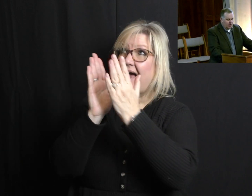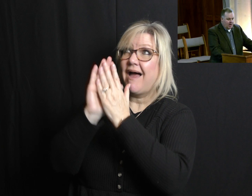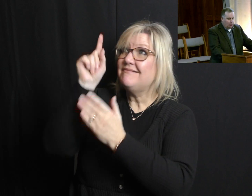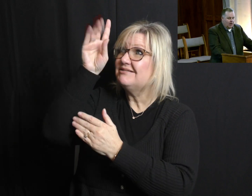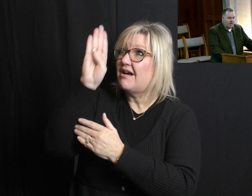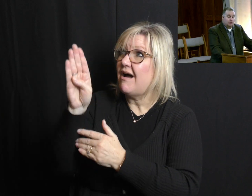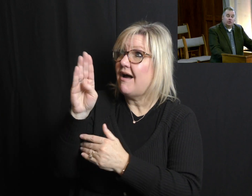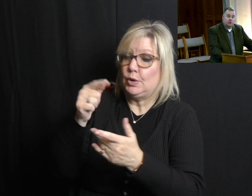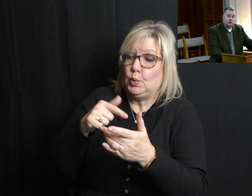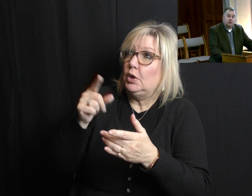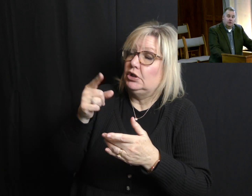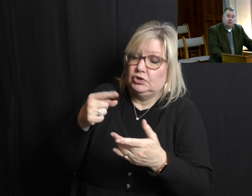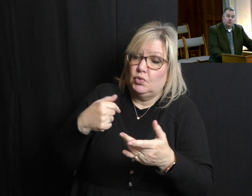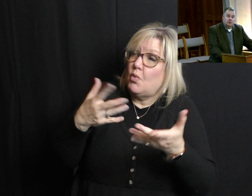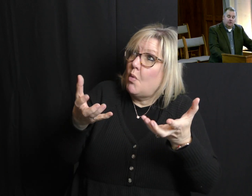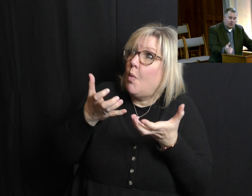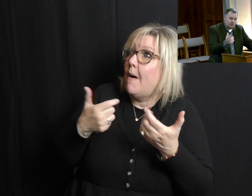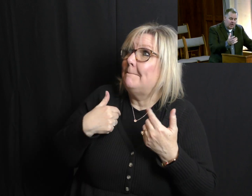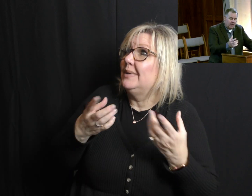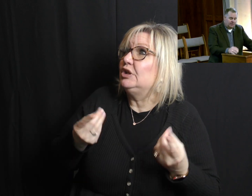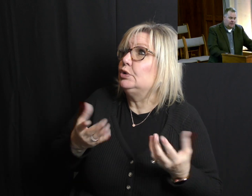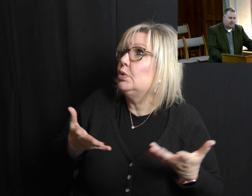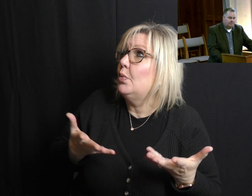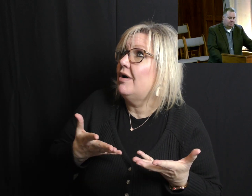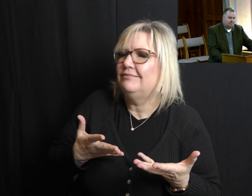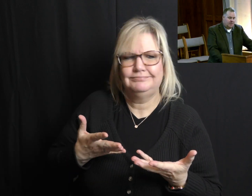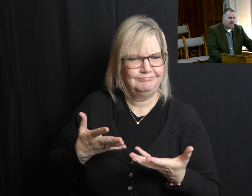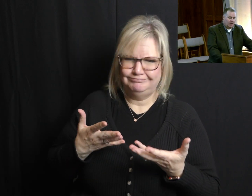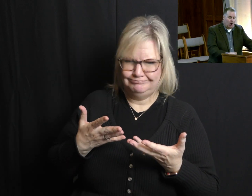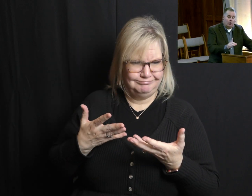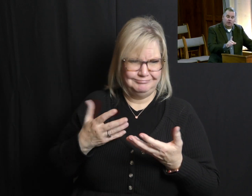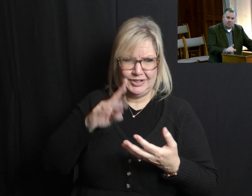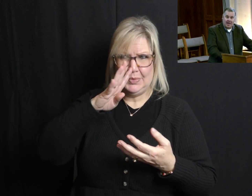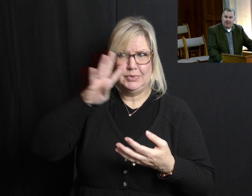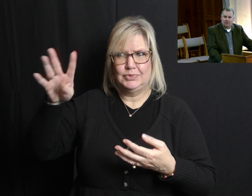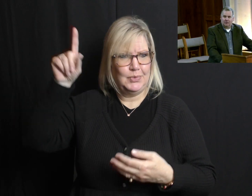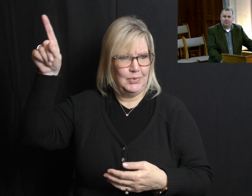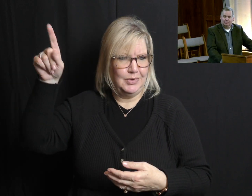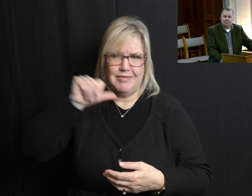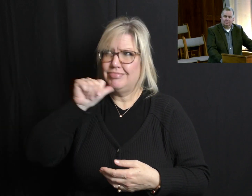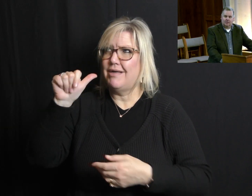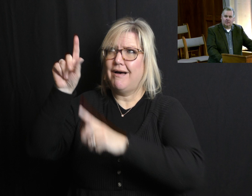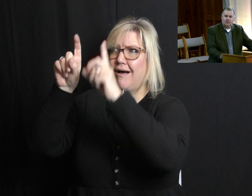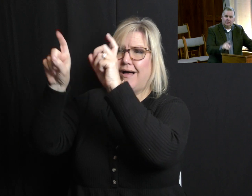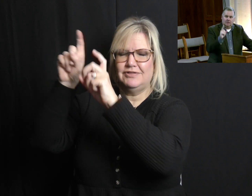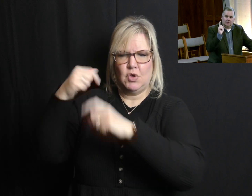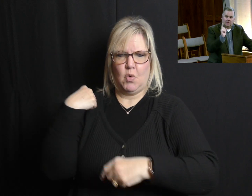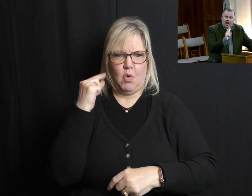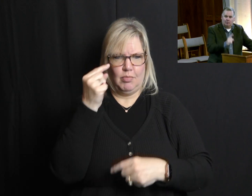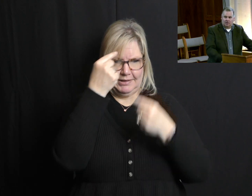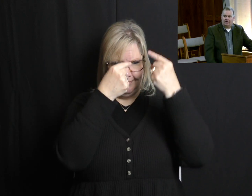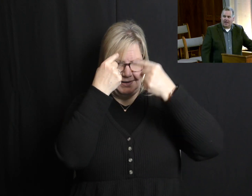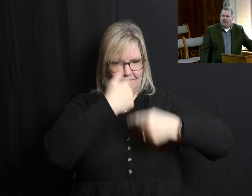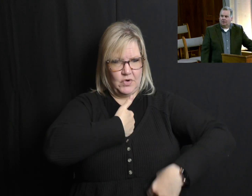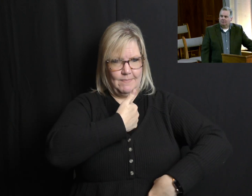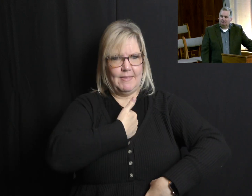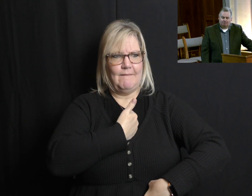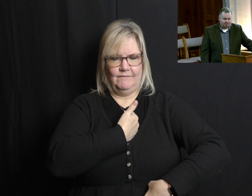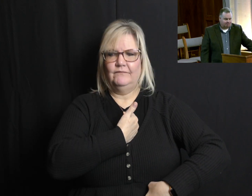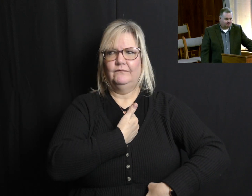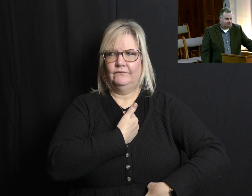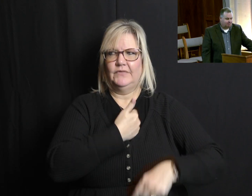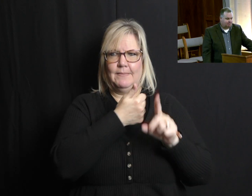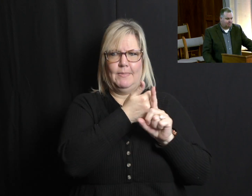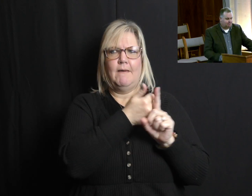only thought about what he would do for himself. And all his plans, God was left out.